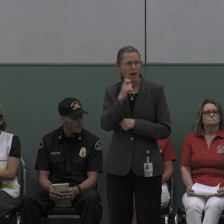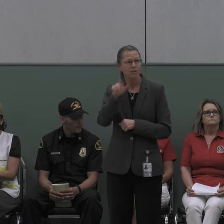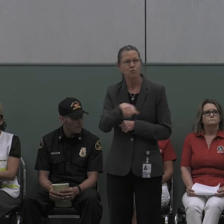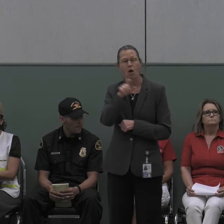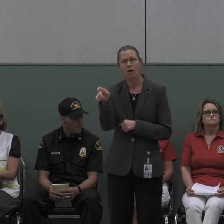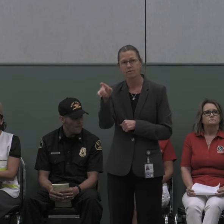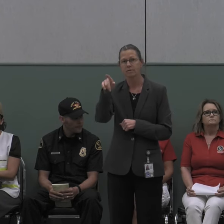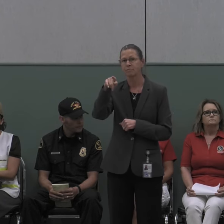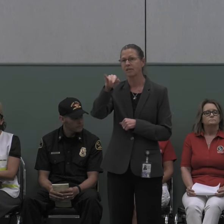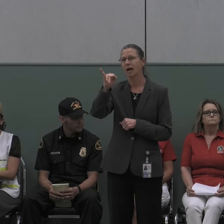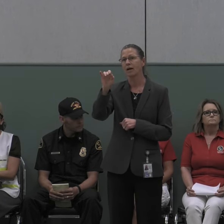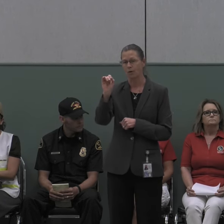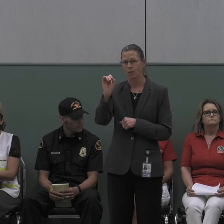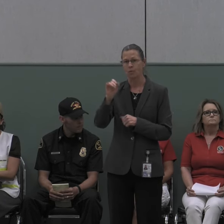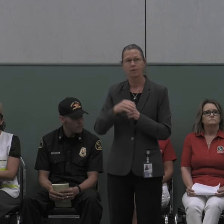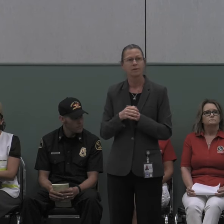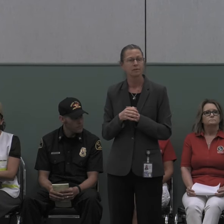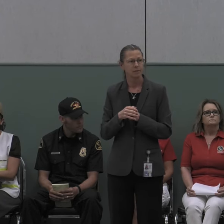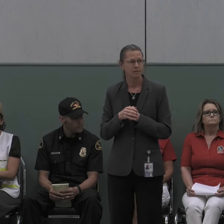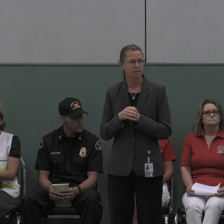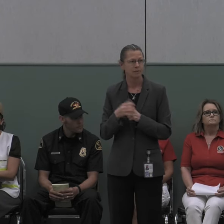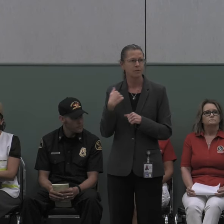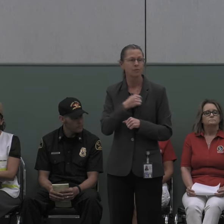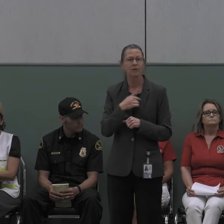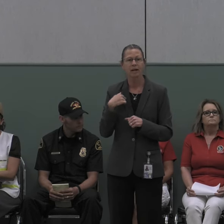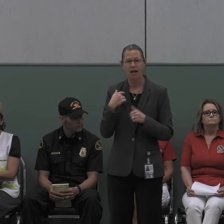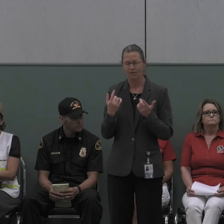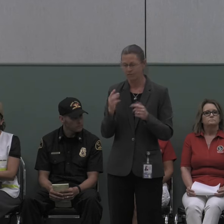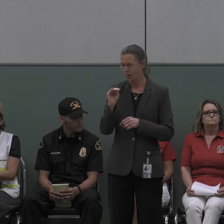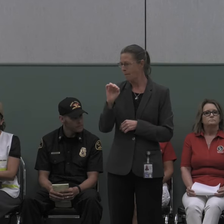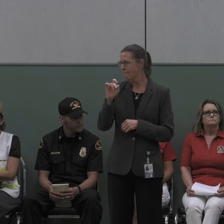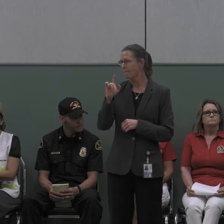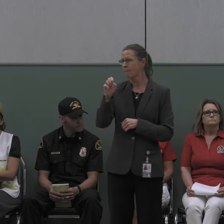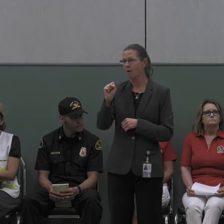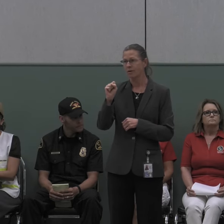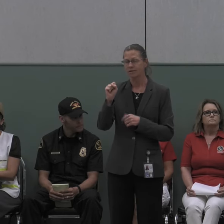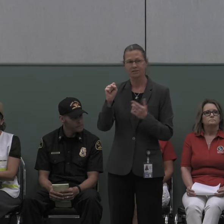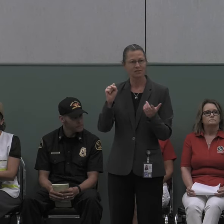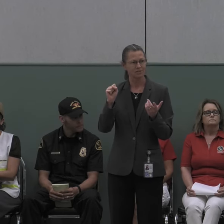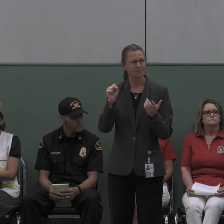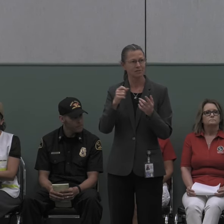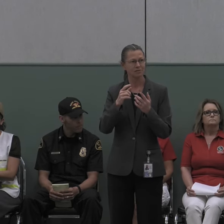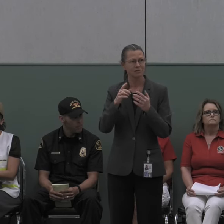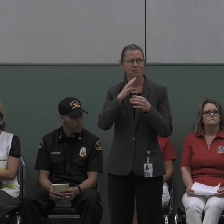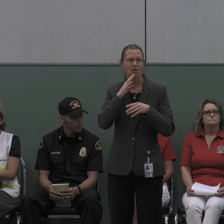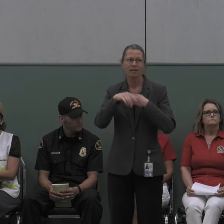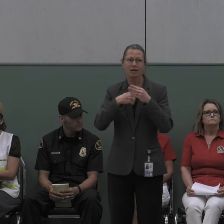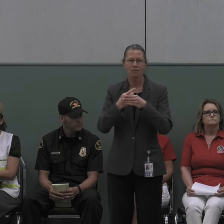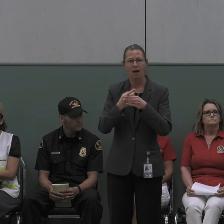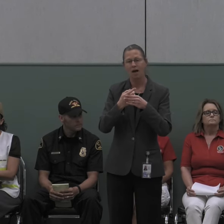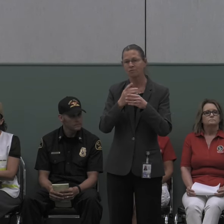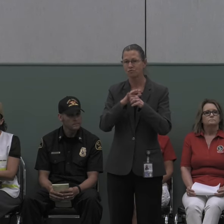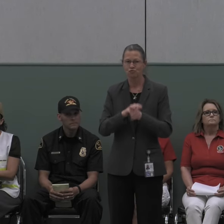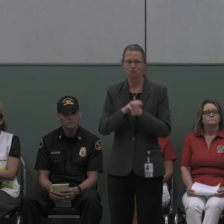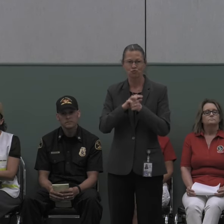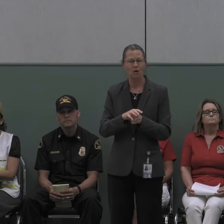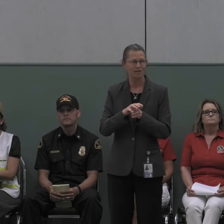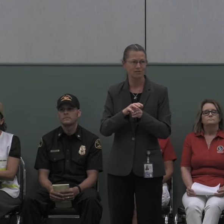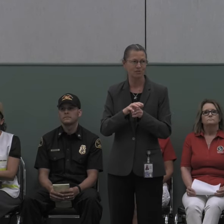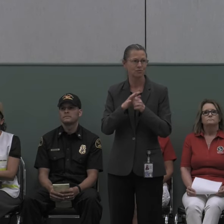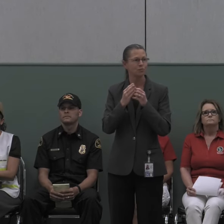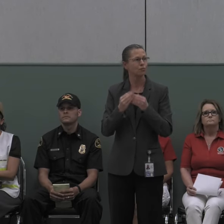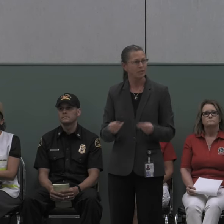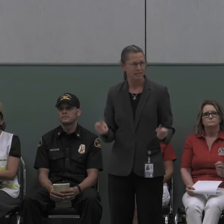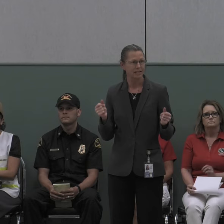have Vaughn and Marley's Mutz here to talk about any type of stress relief, including the Kern Behavioral Health. We